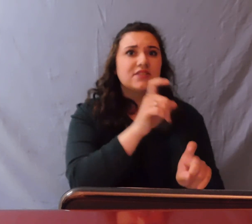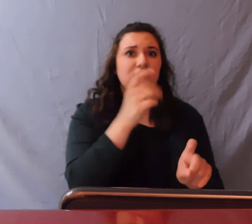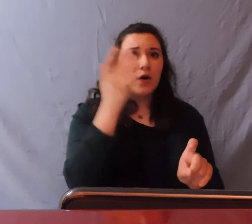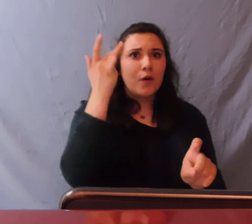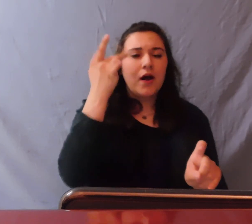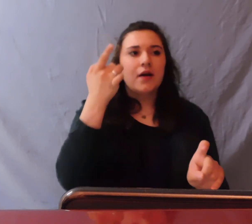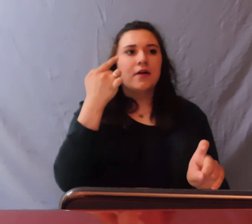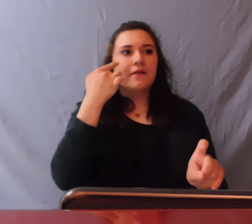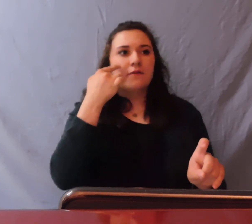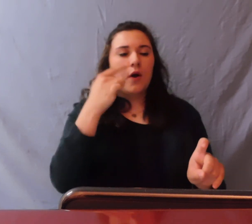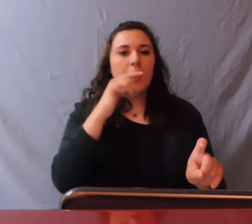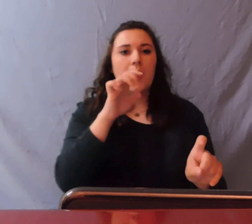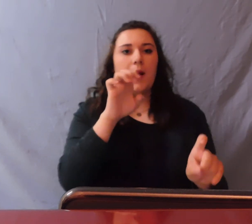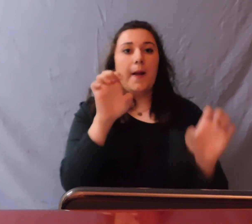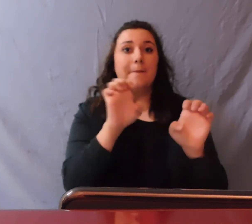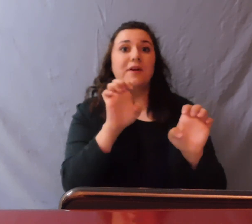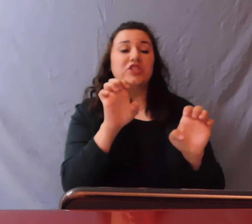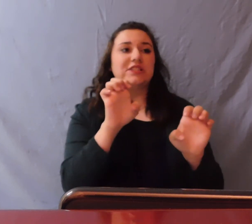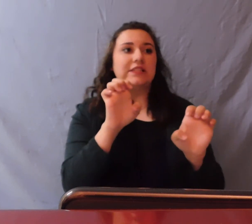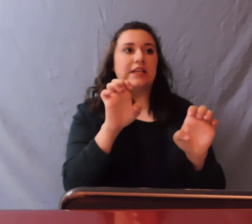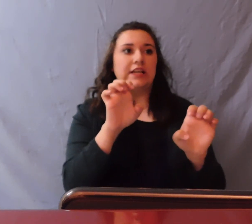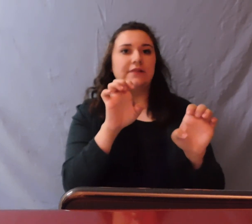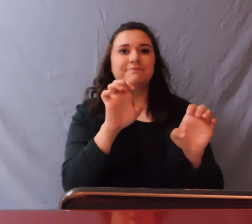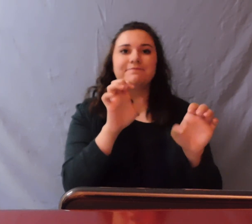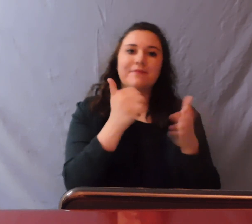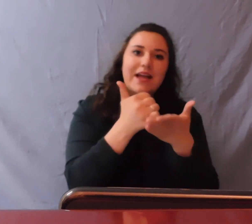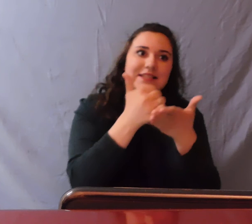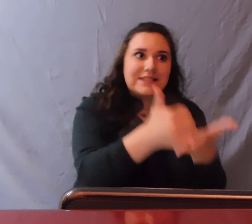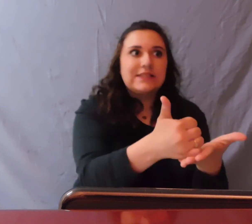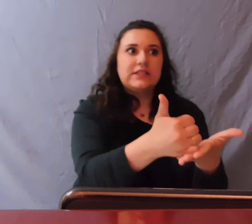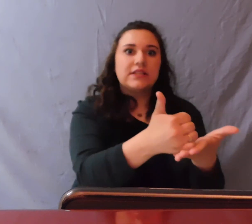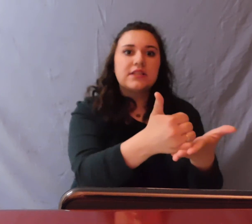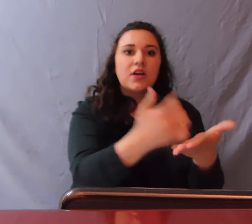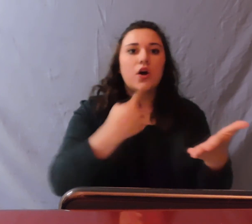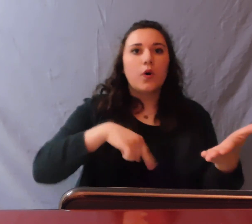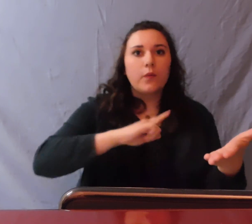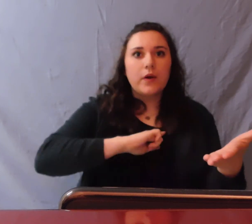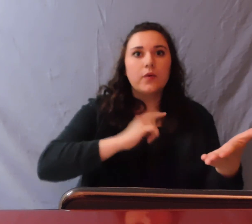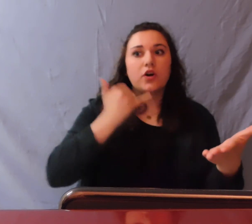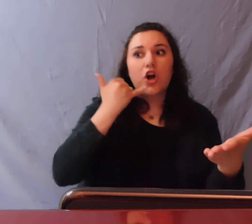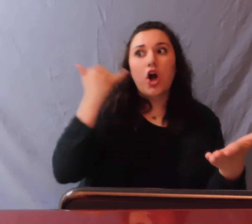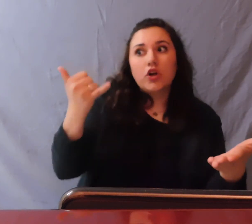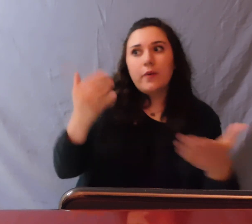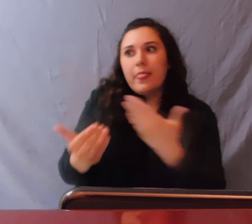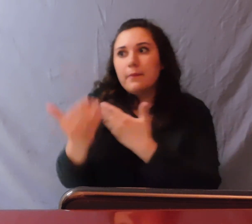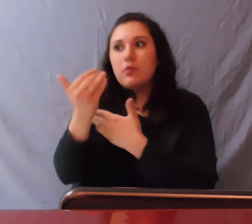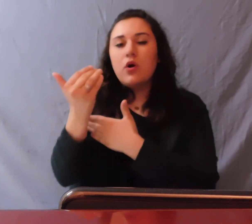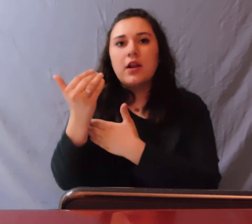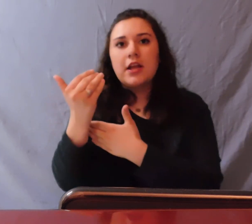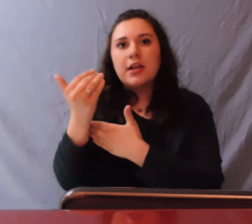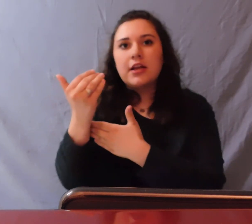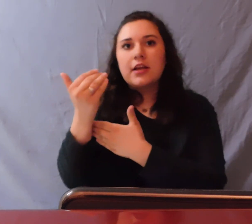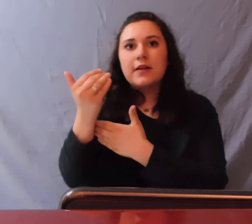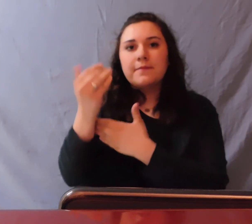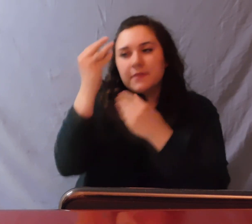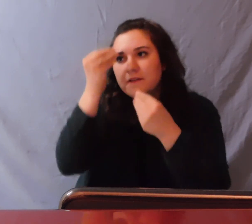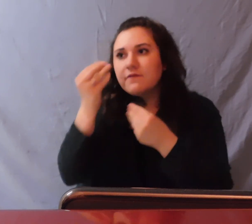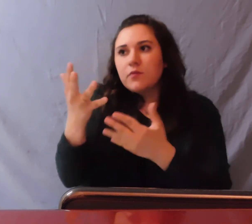tomorrow morning and let you know how much we're approved to give you right away. You are approved for about an